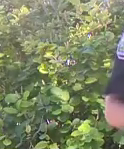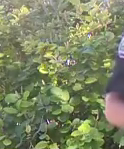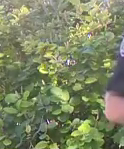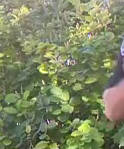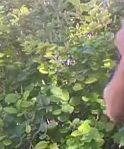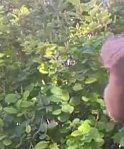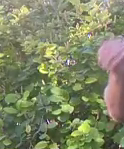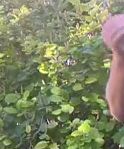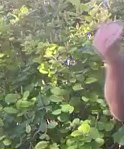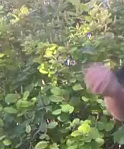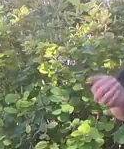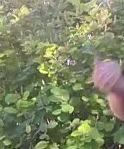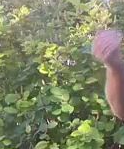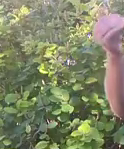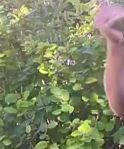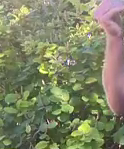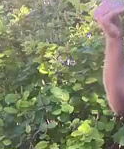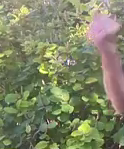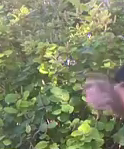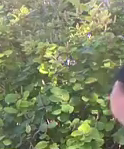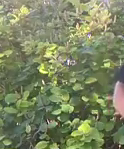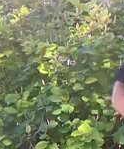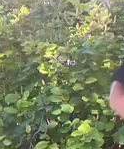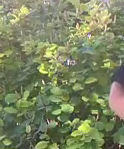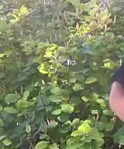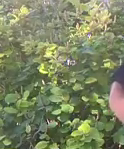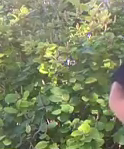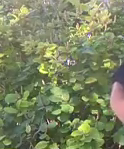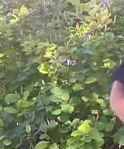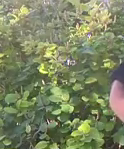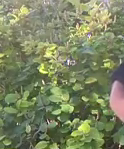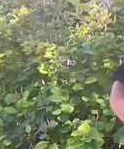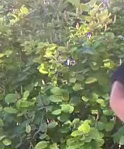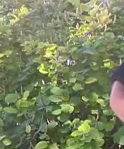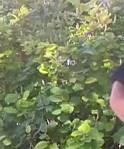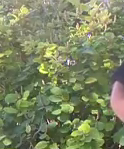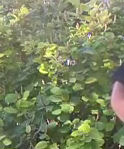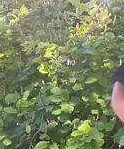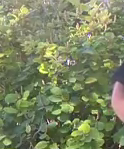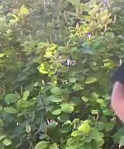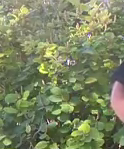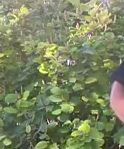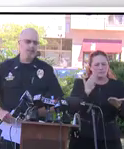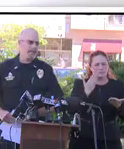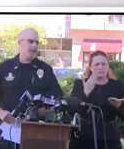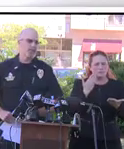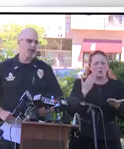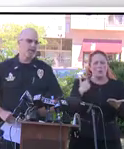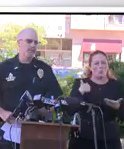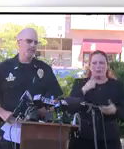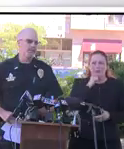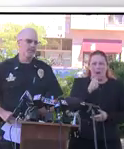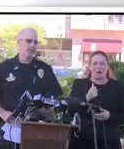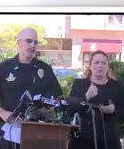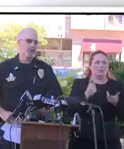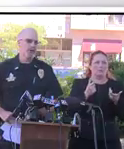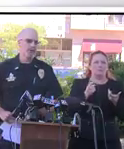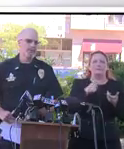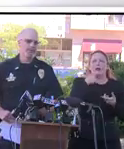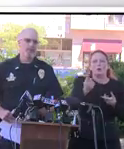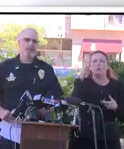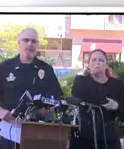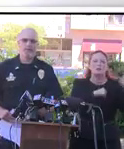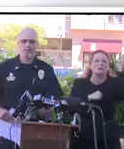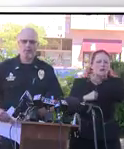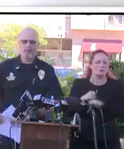fact, I please ask that you respect the fact that we cannot release any of that information. We are not going to compromise this very